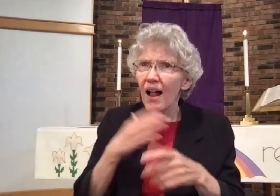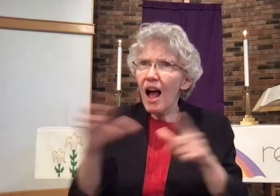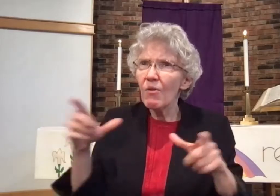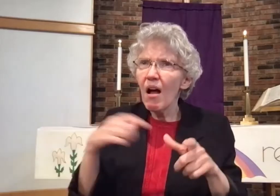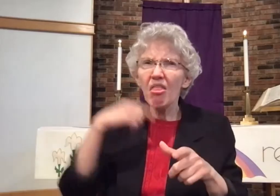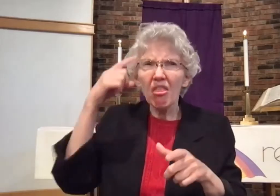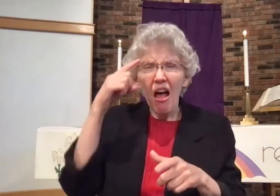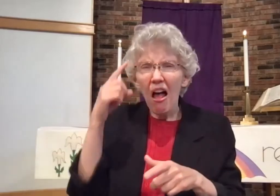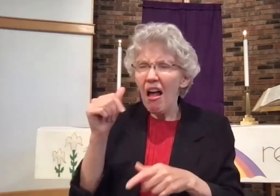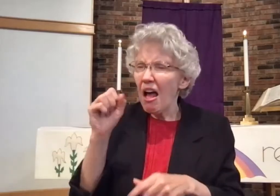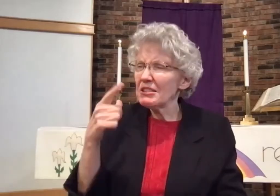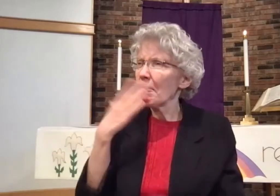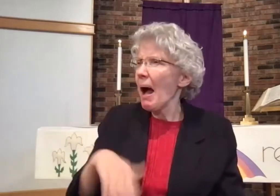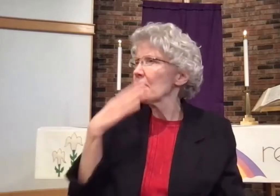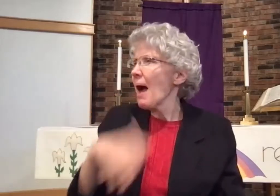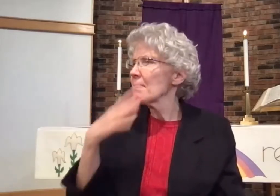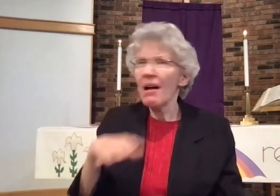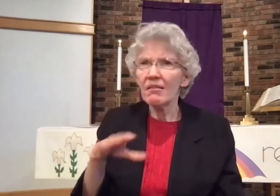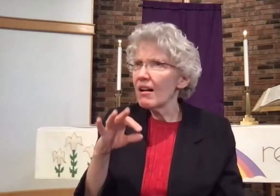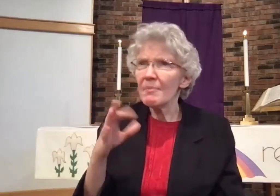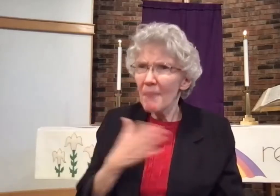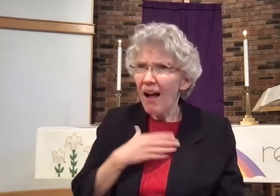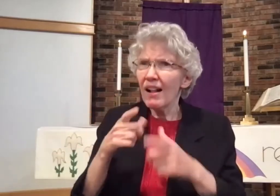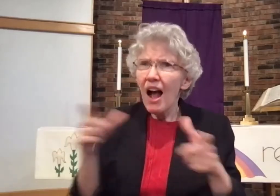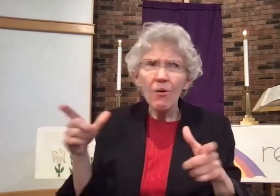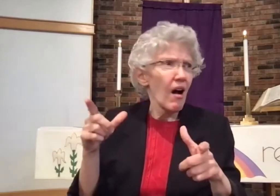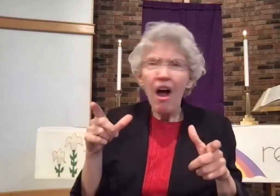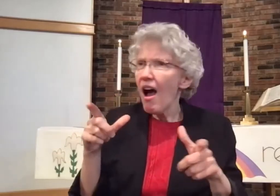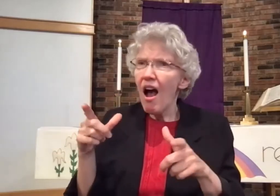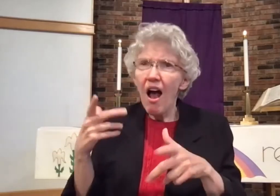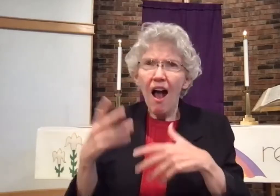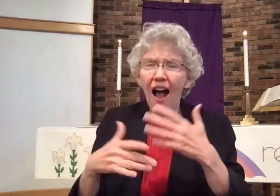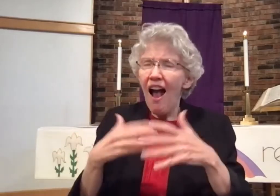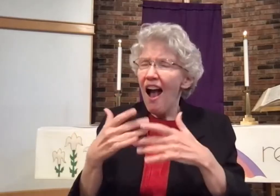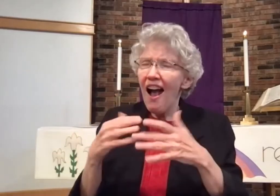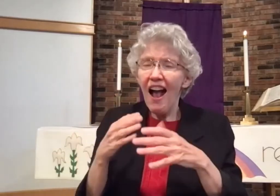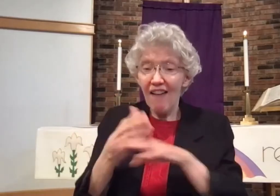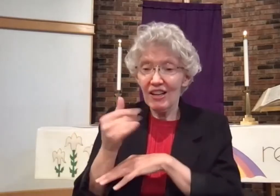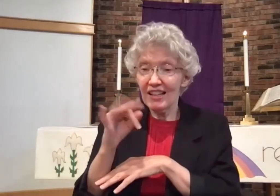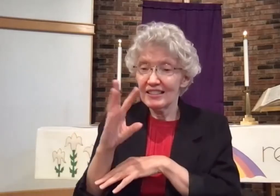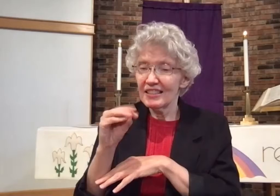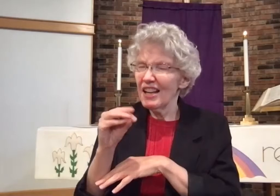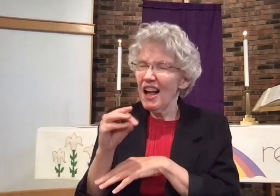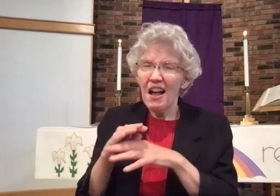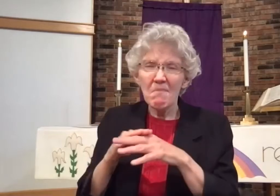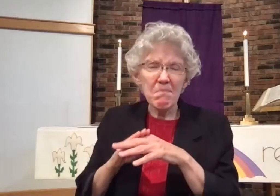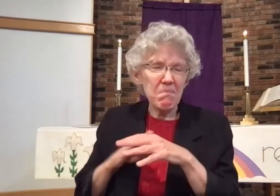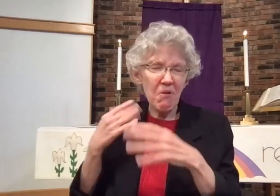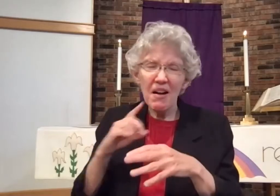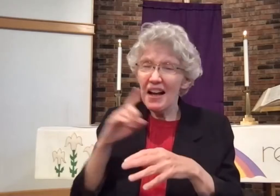got along okay, but in the 1960s, we found out that the way that we communicated sign language